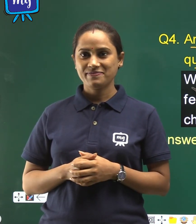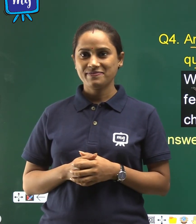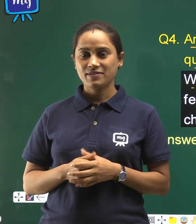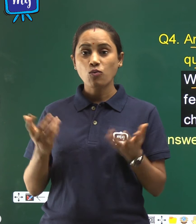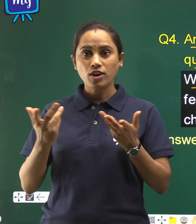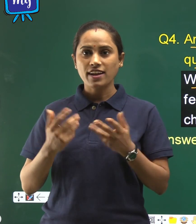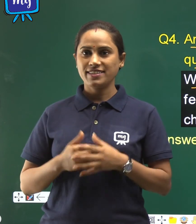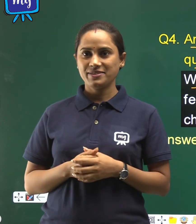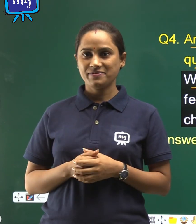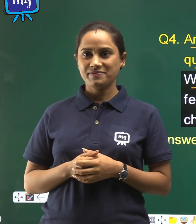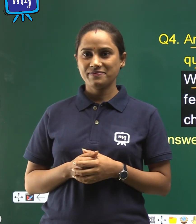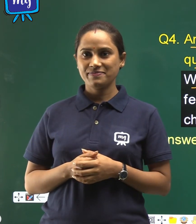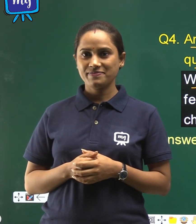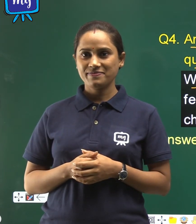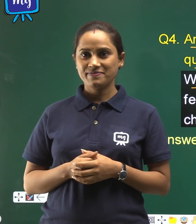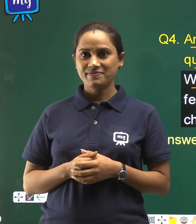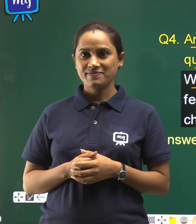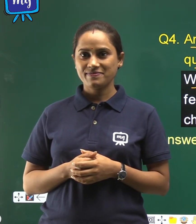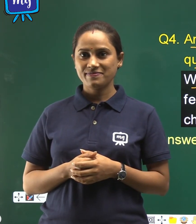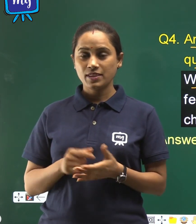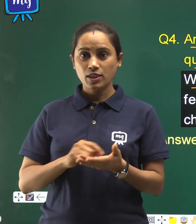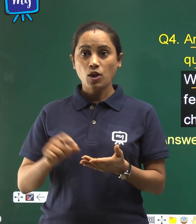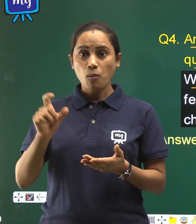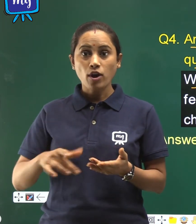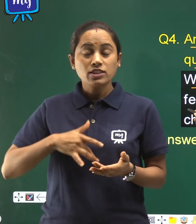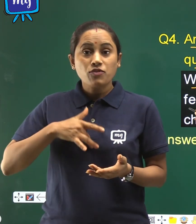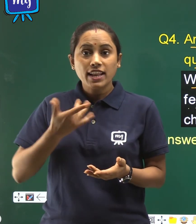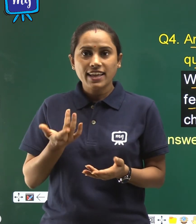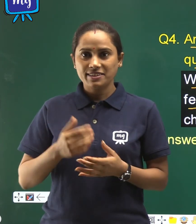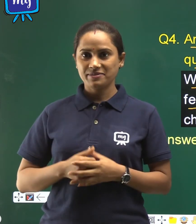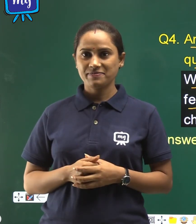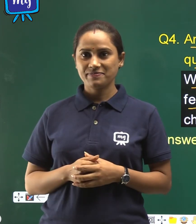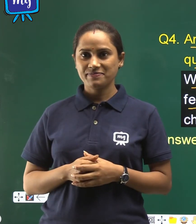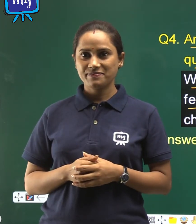What are the poet's feeling